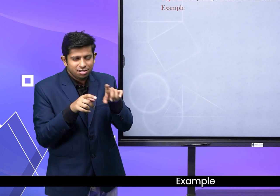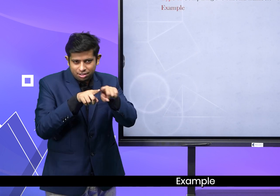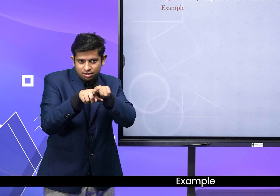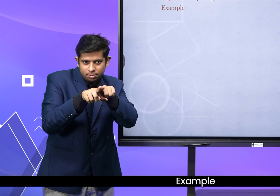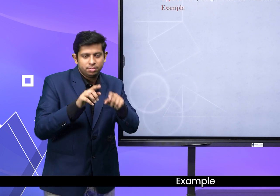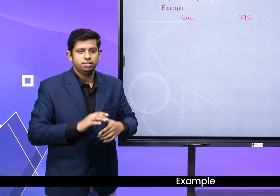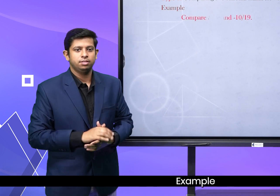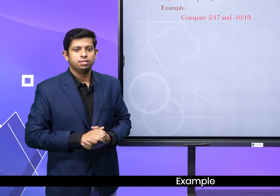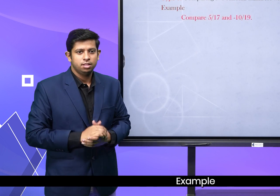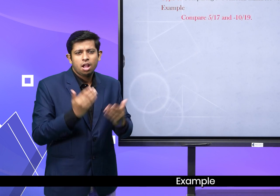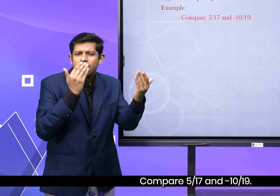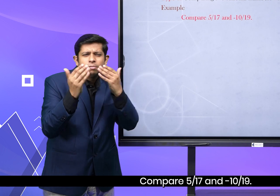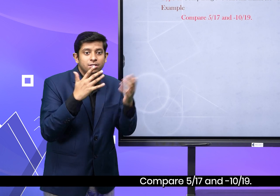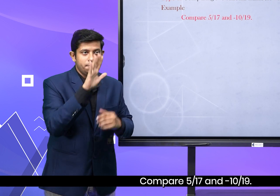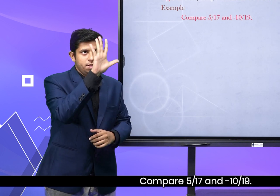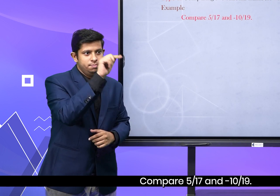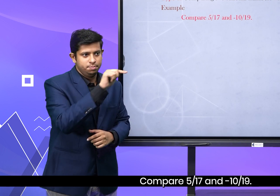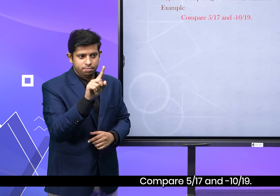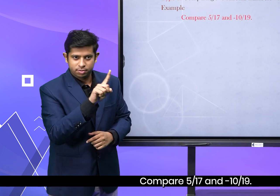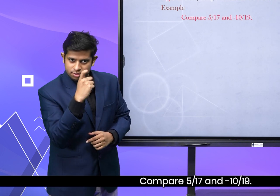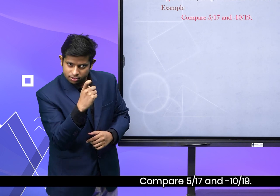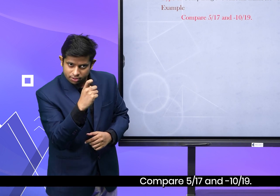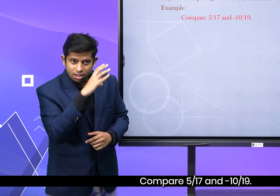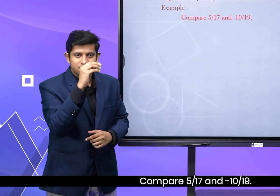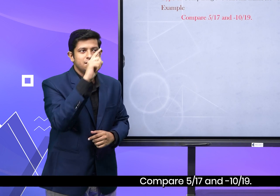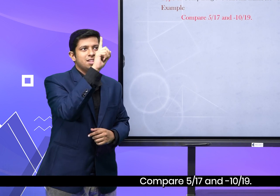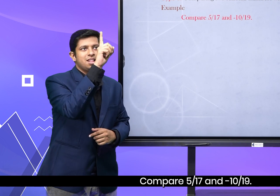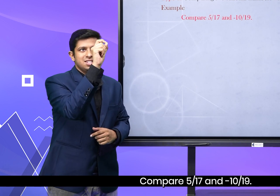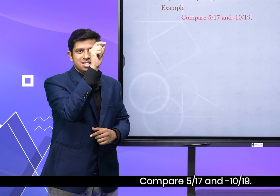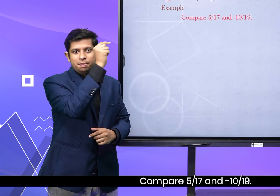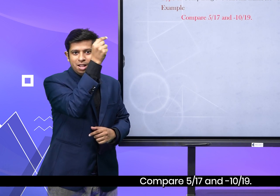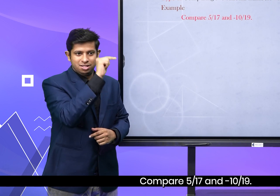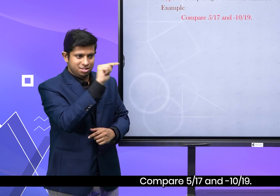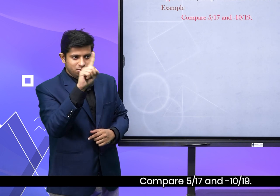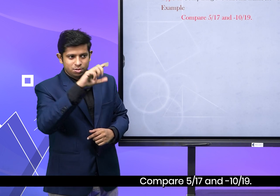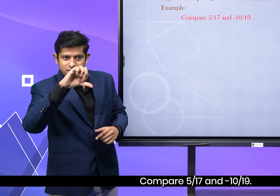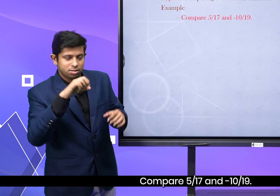Example. Compare 5 by 17 and minus 10 by 19.